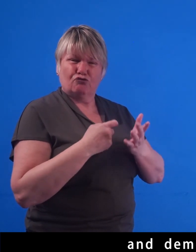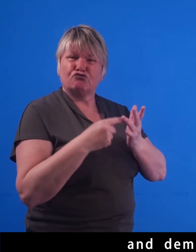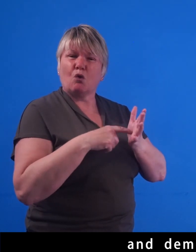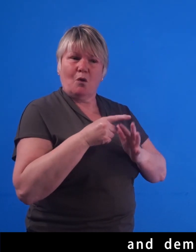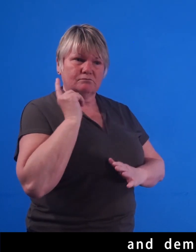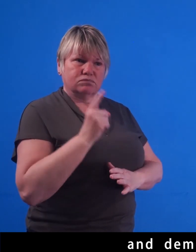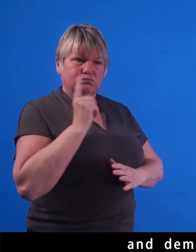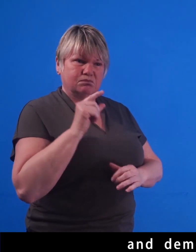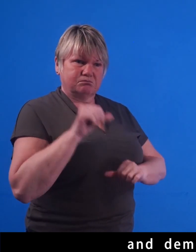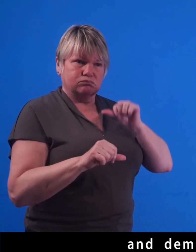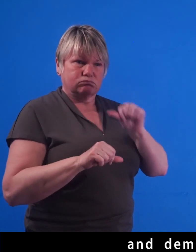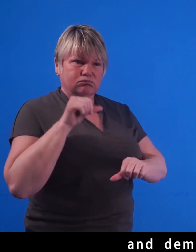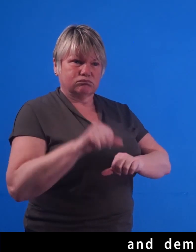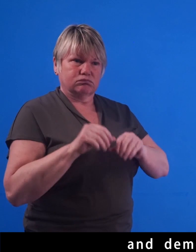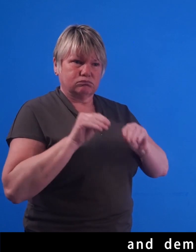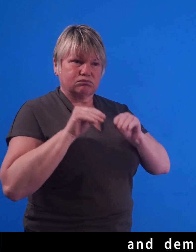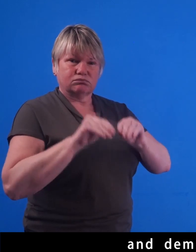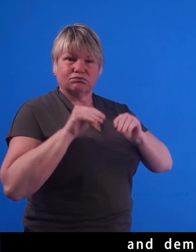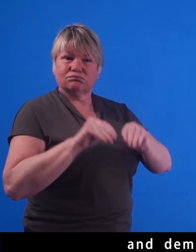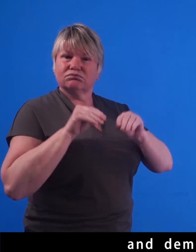needed for learning by rote.